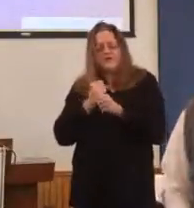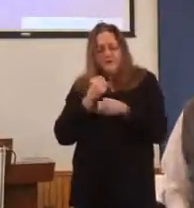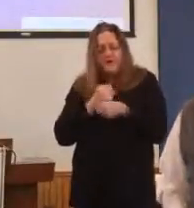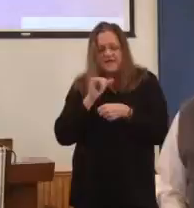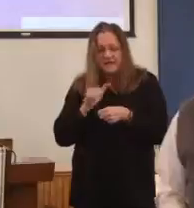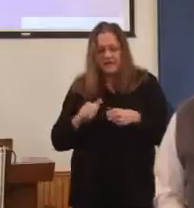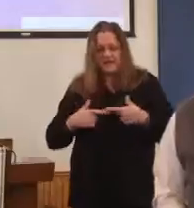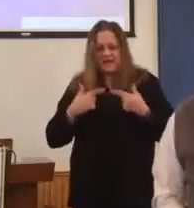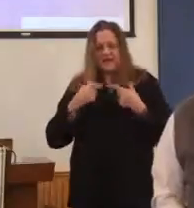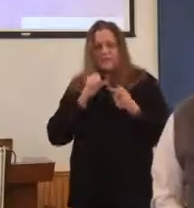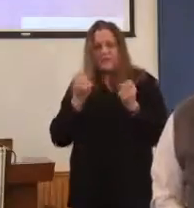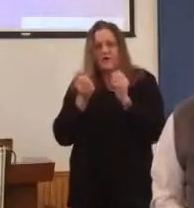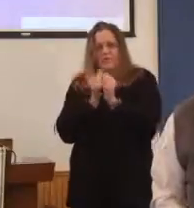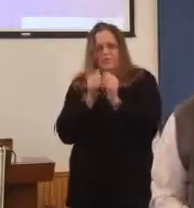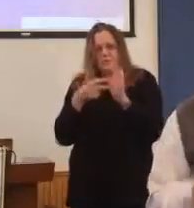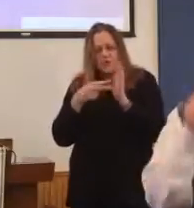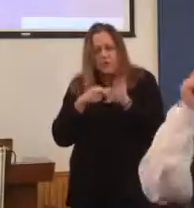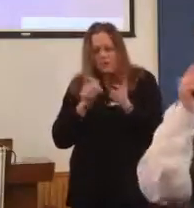life.